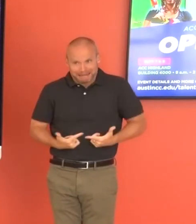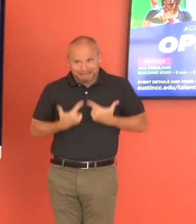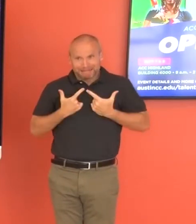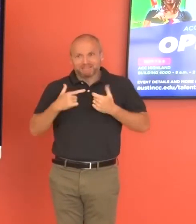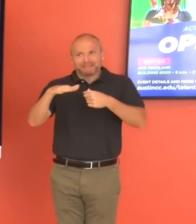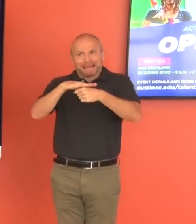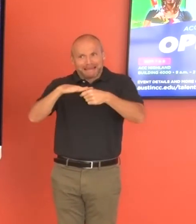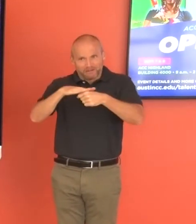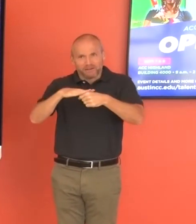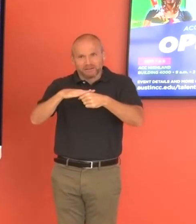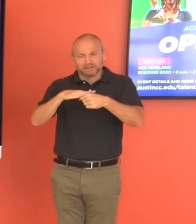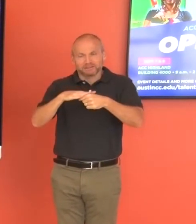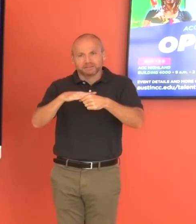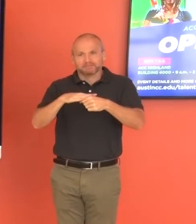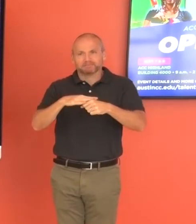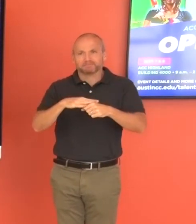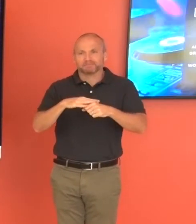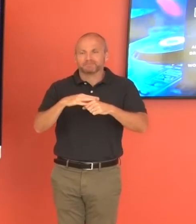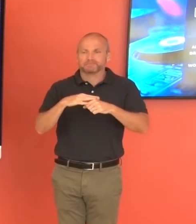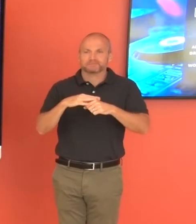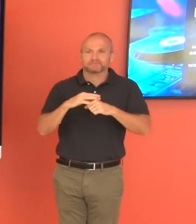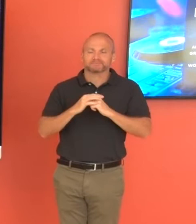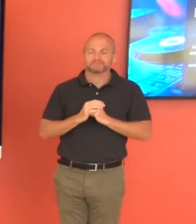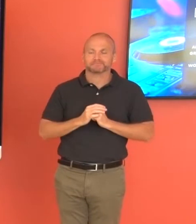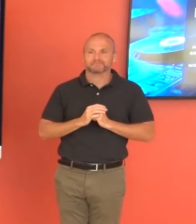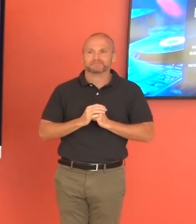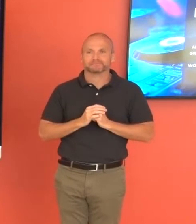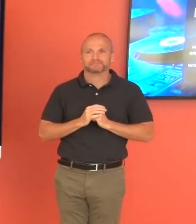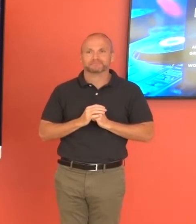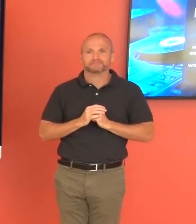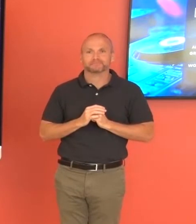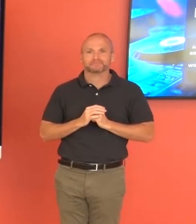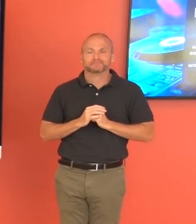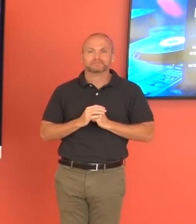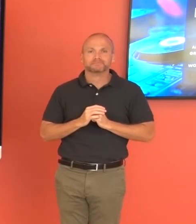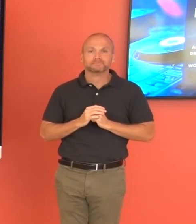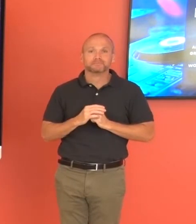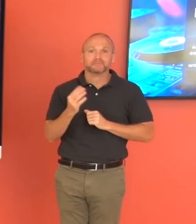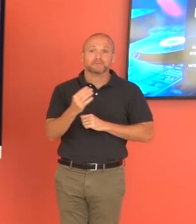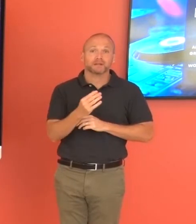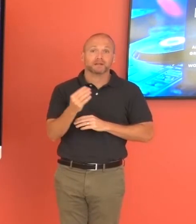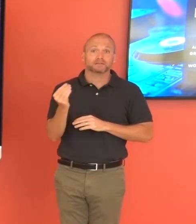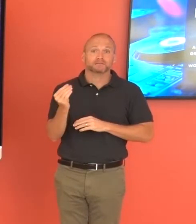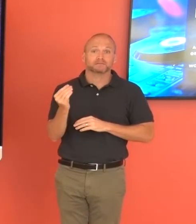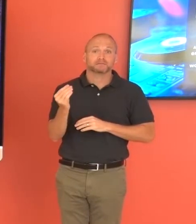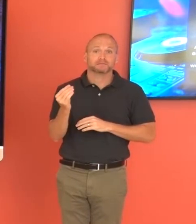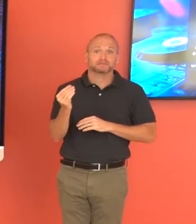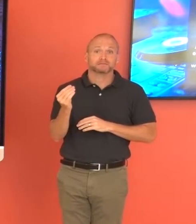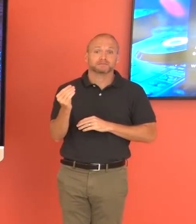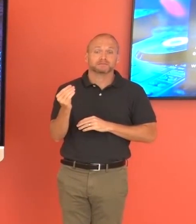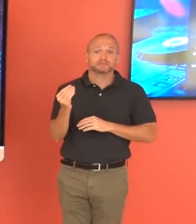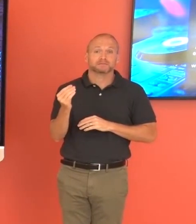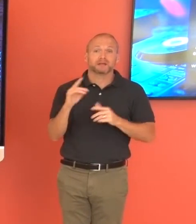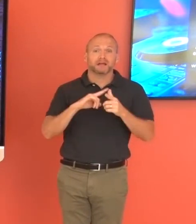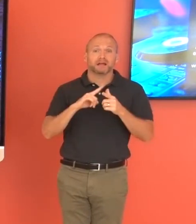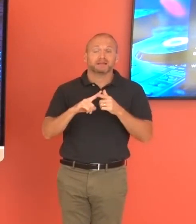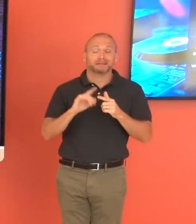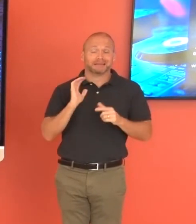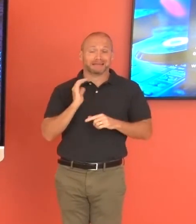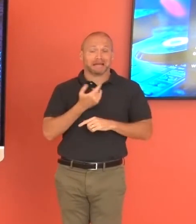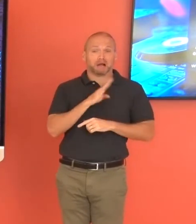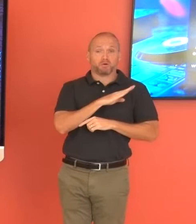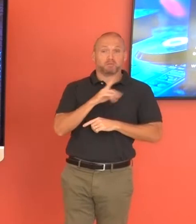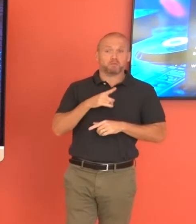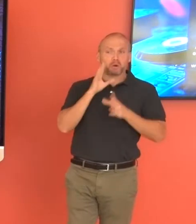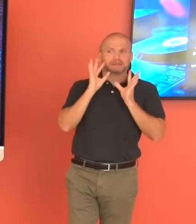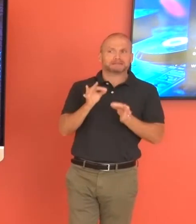school district or or county or city. And that then they, our trustees make the decision to put it